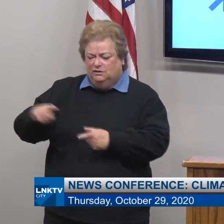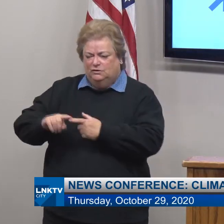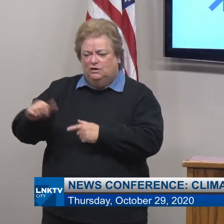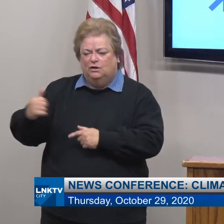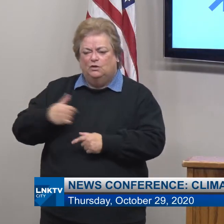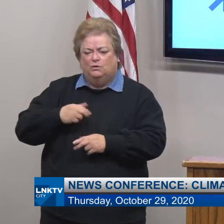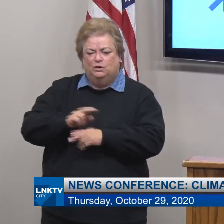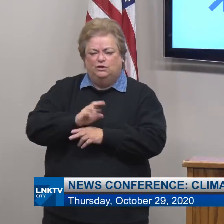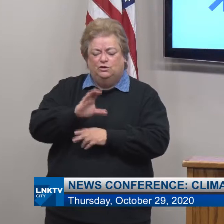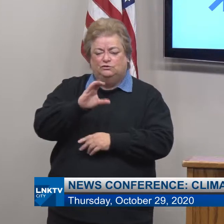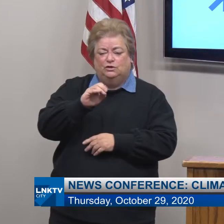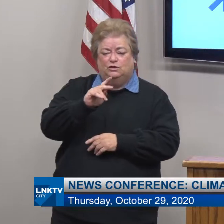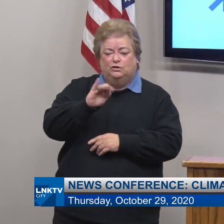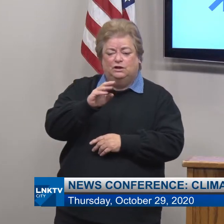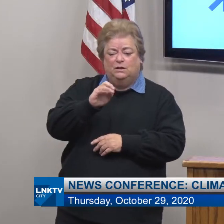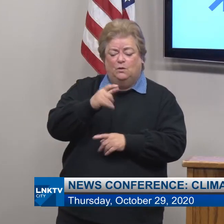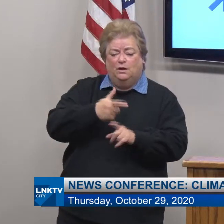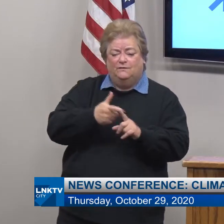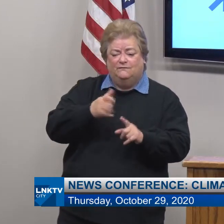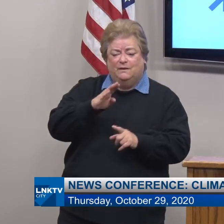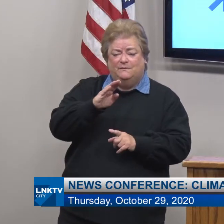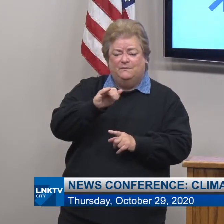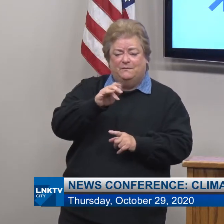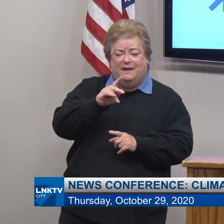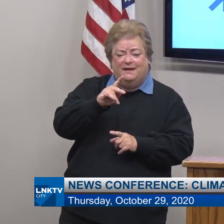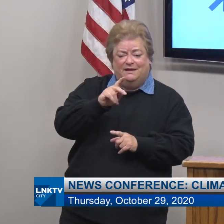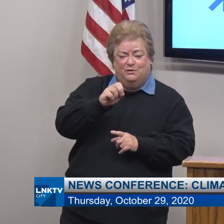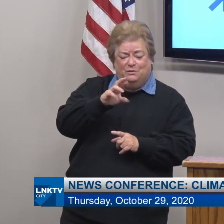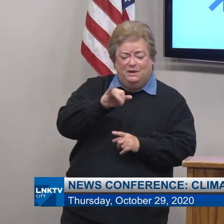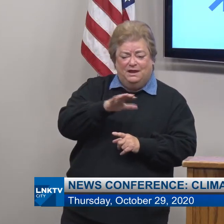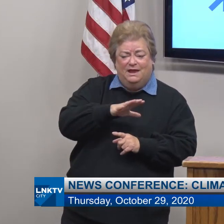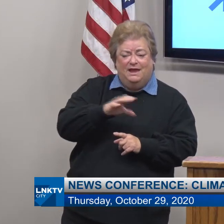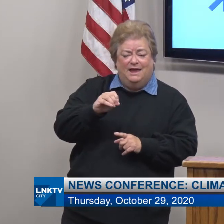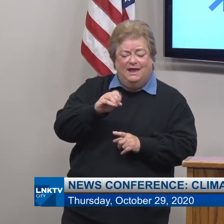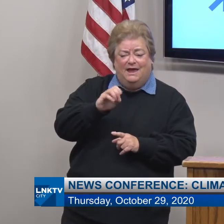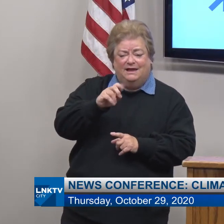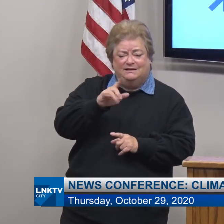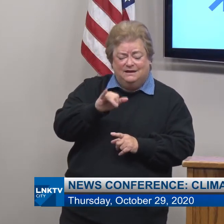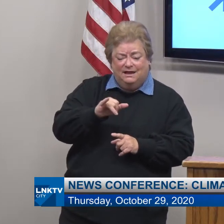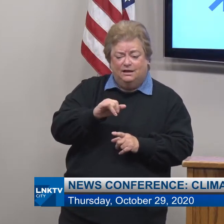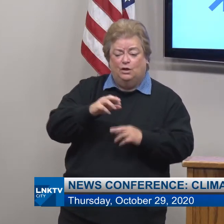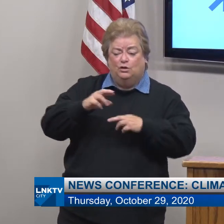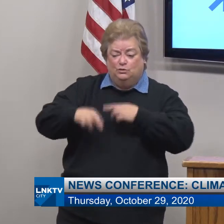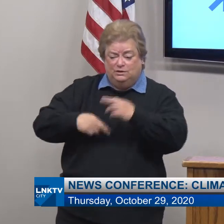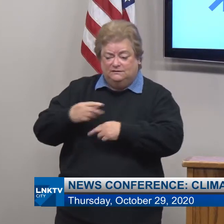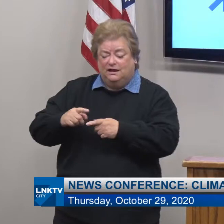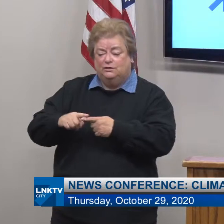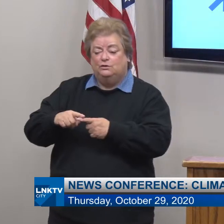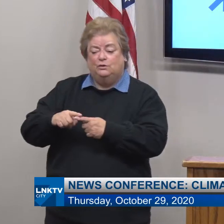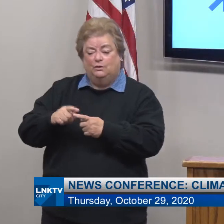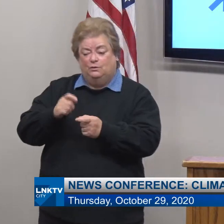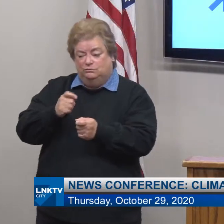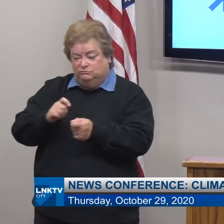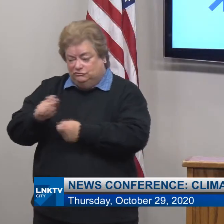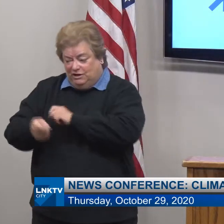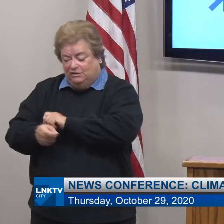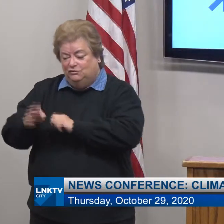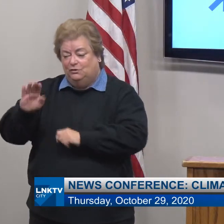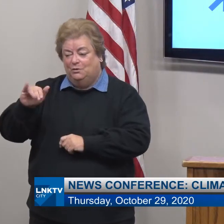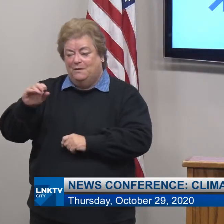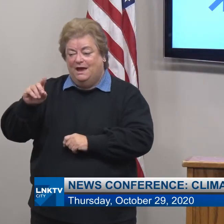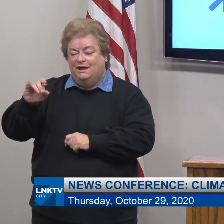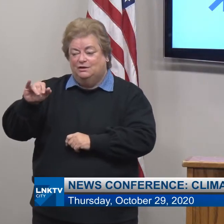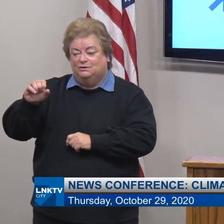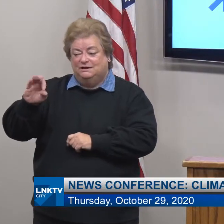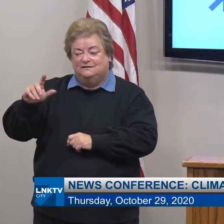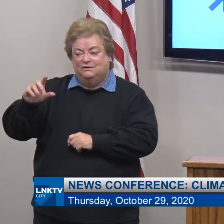cooking oil from the bakery and deli has been recycled and then reconstituted into biodiesel fuel. When we